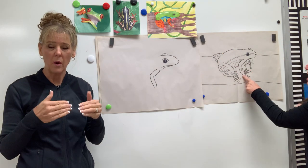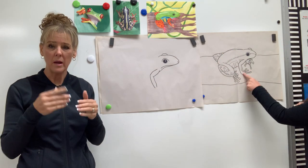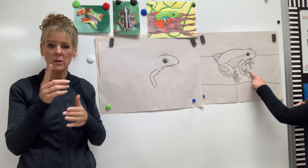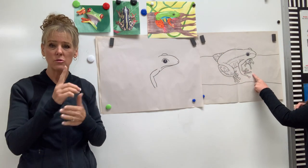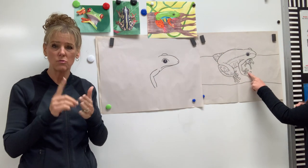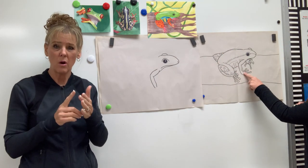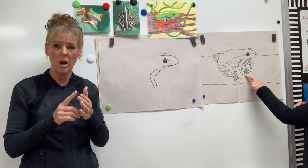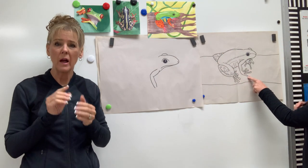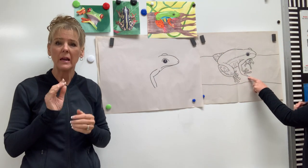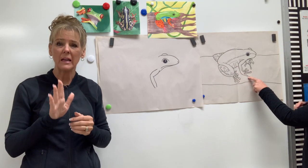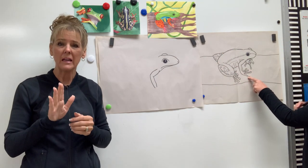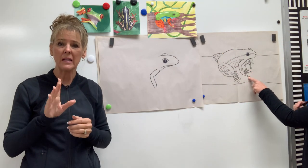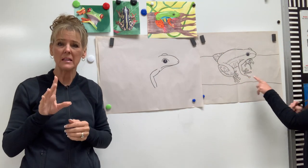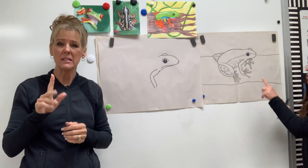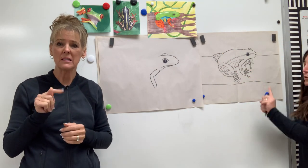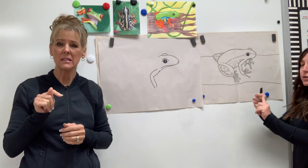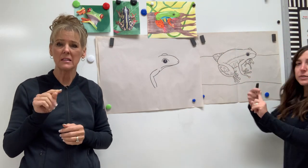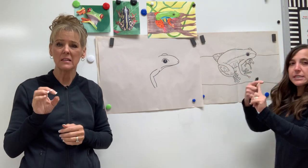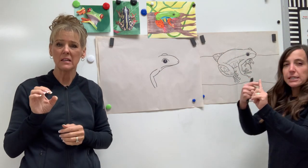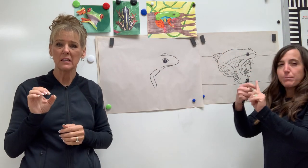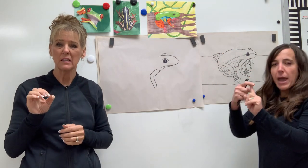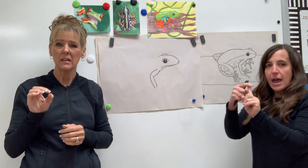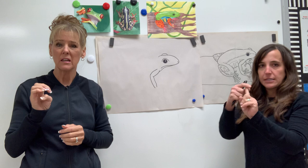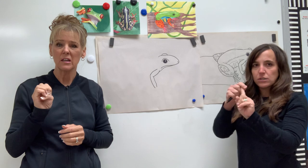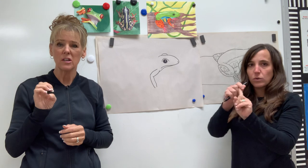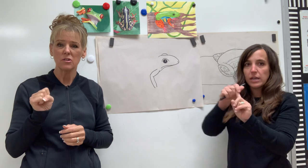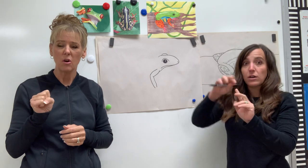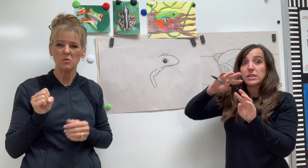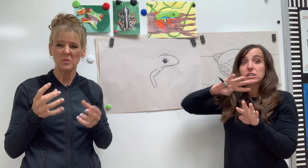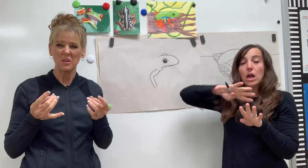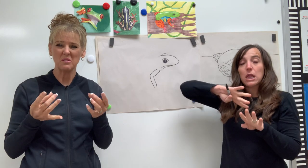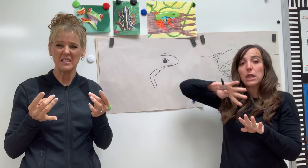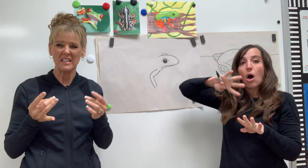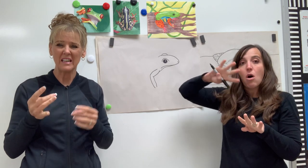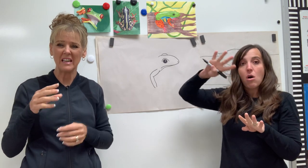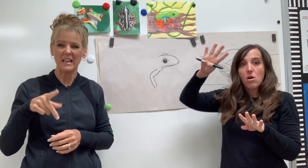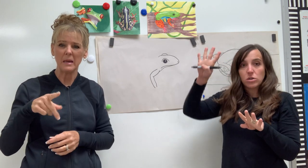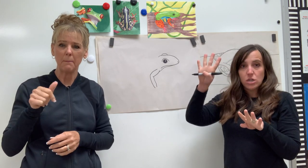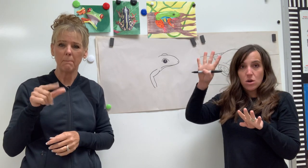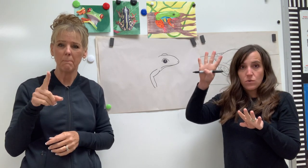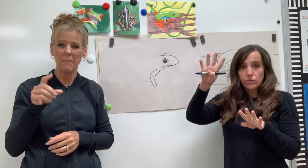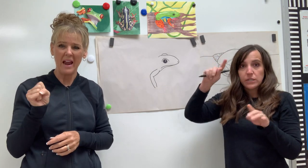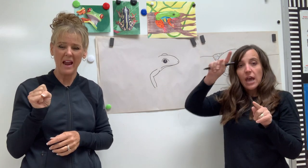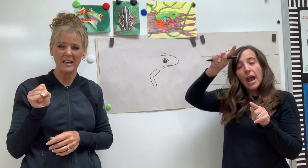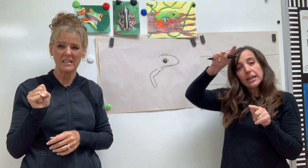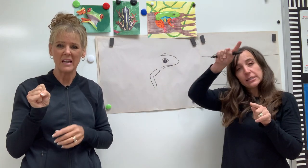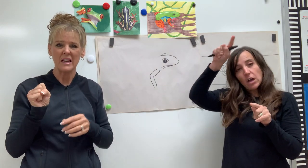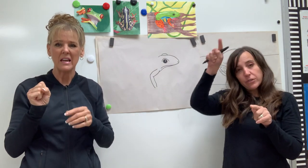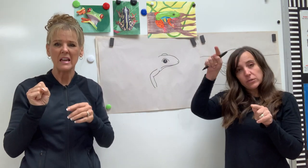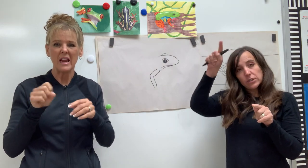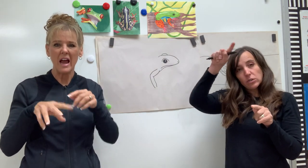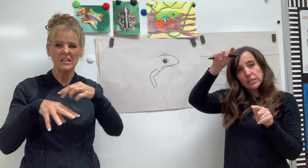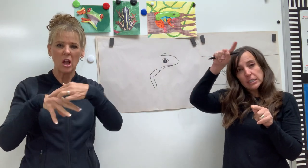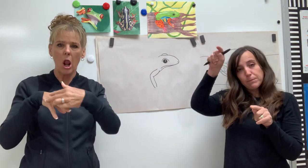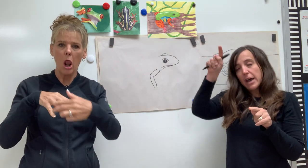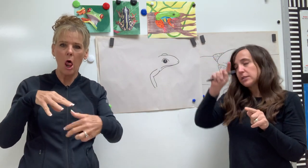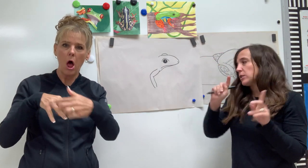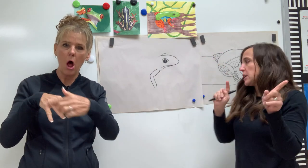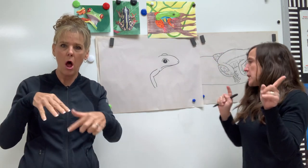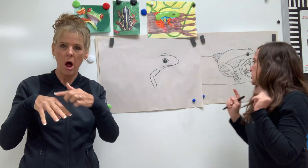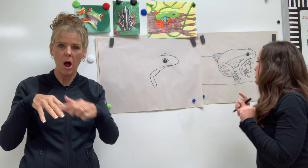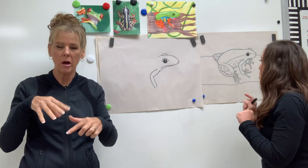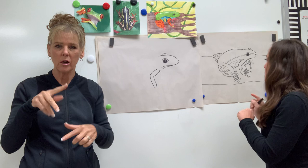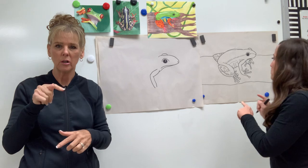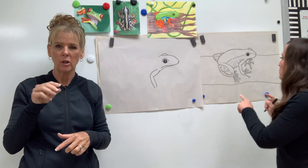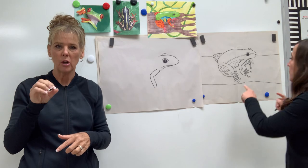draw his toes with those sticky pads. Okay, now he's got long toes and he's got those little sticky pads